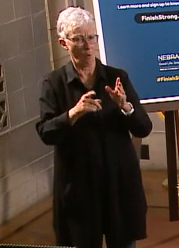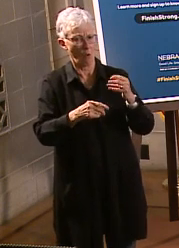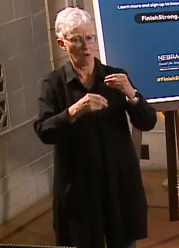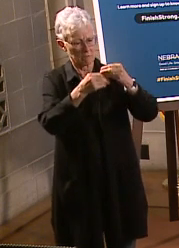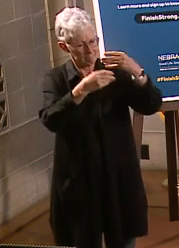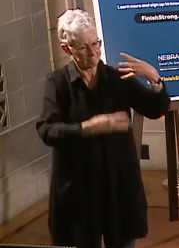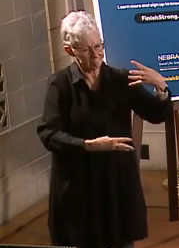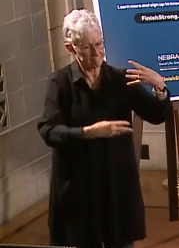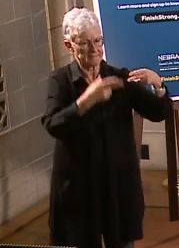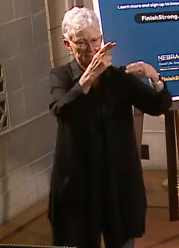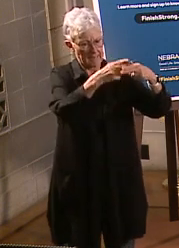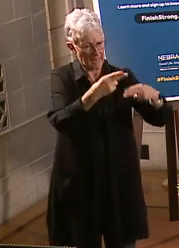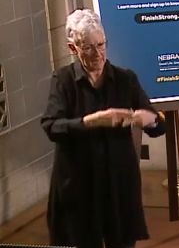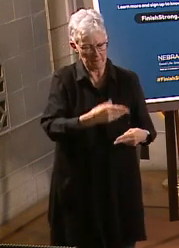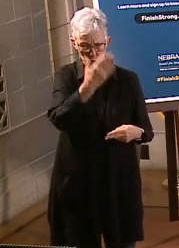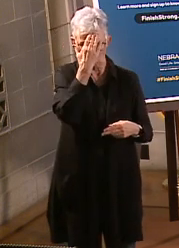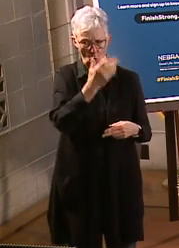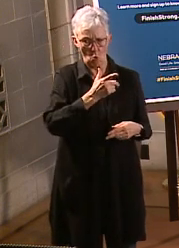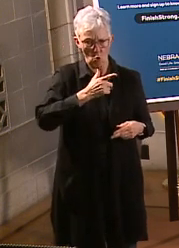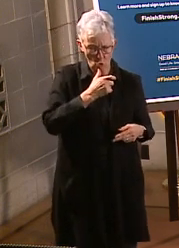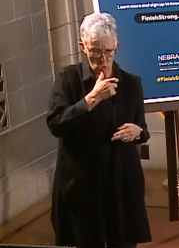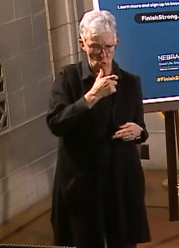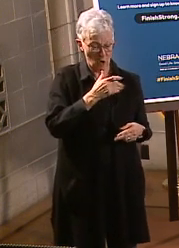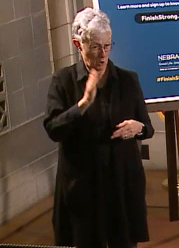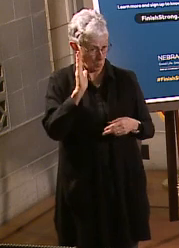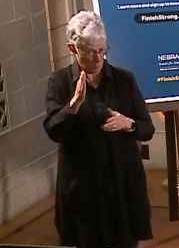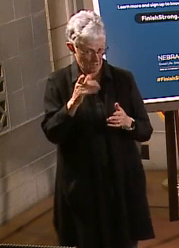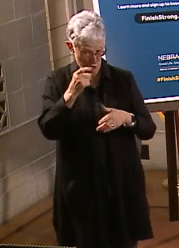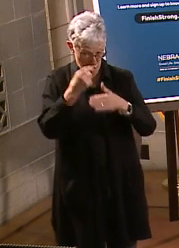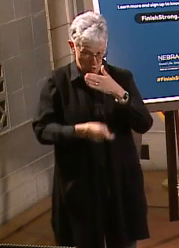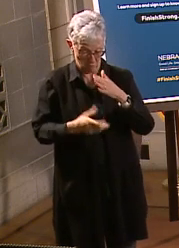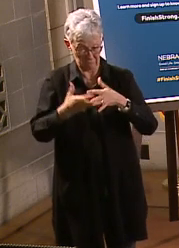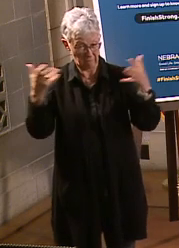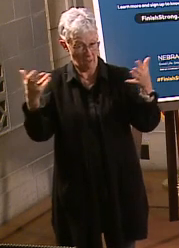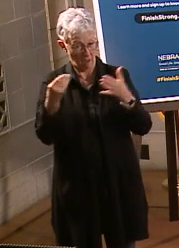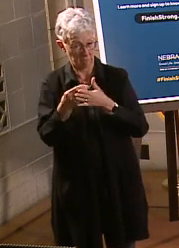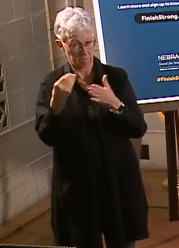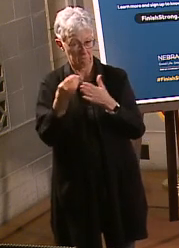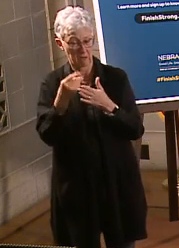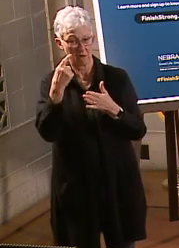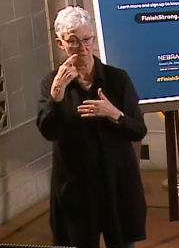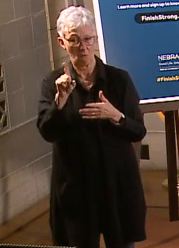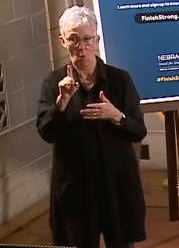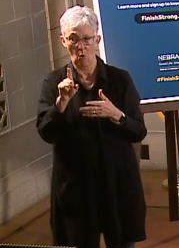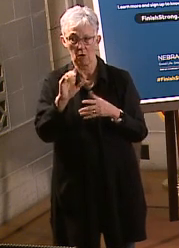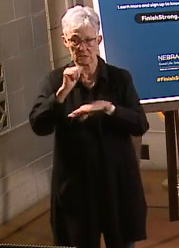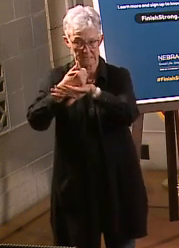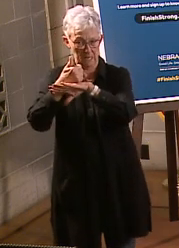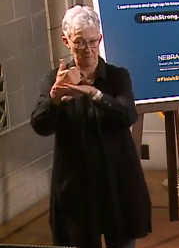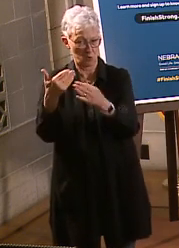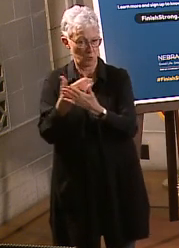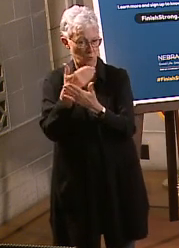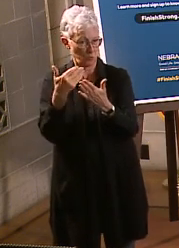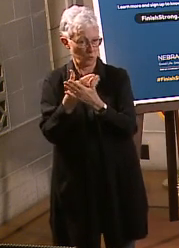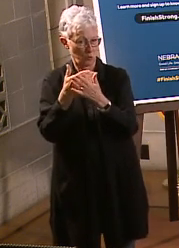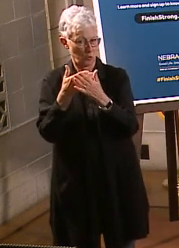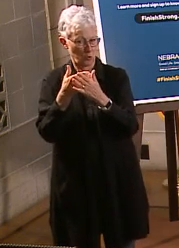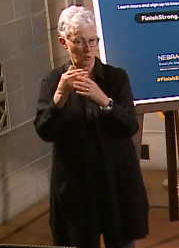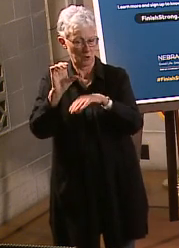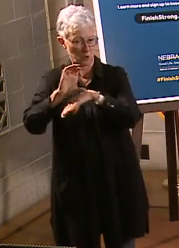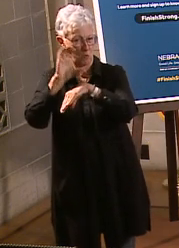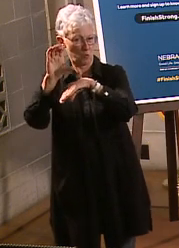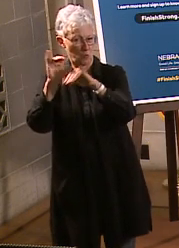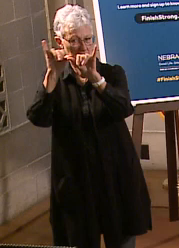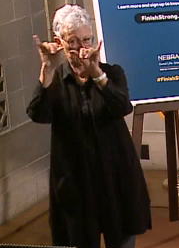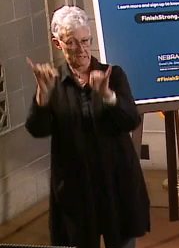tested? And then how much will the state system cost, and why did it come online so late, which is not late? So first of all, Julie, I say a couple